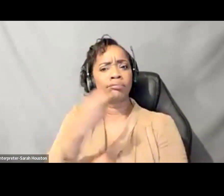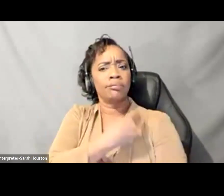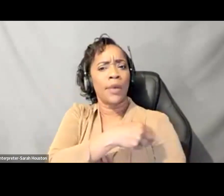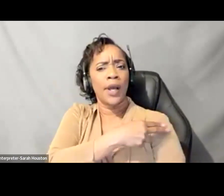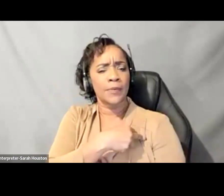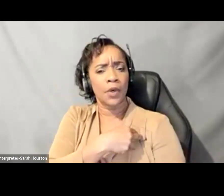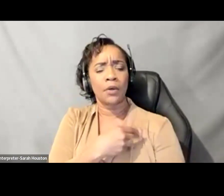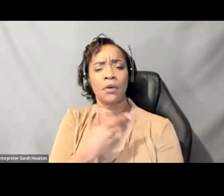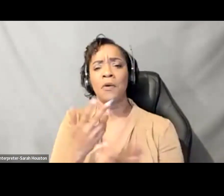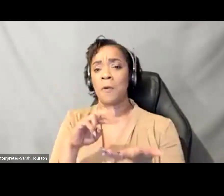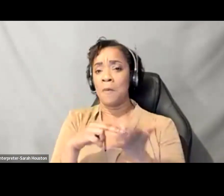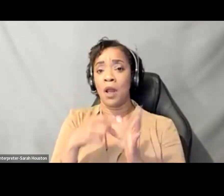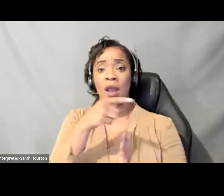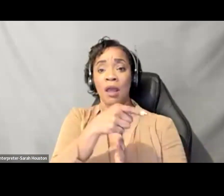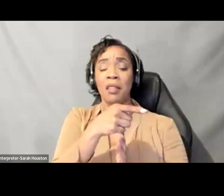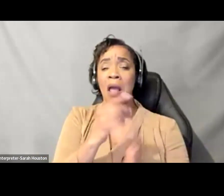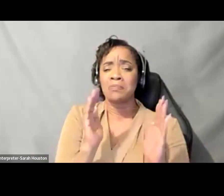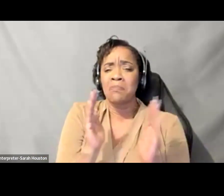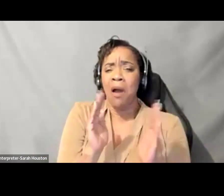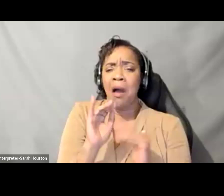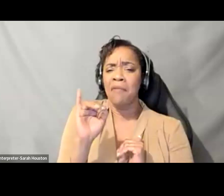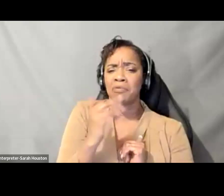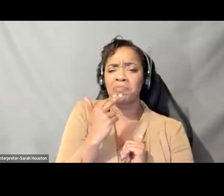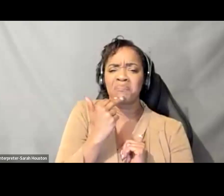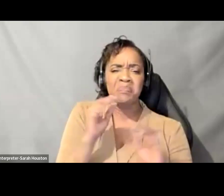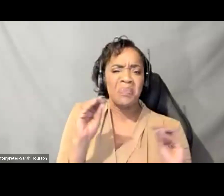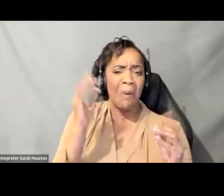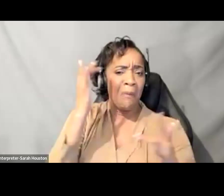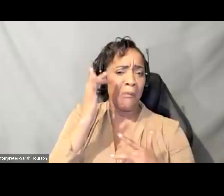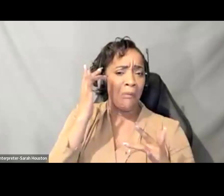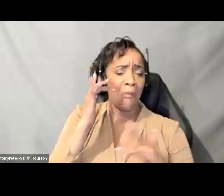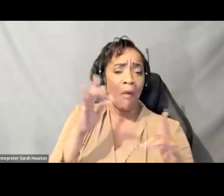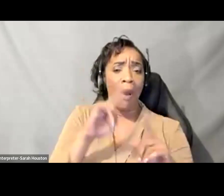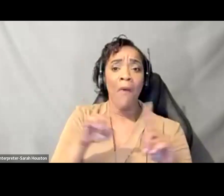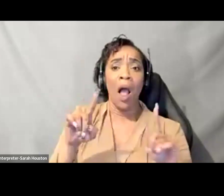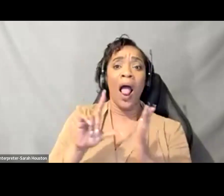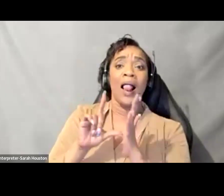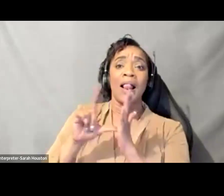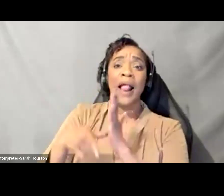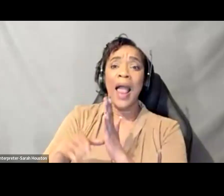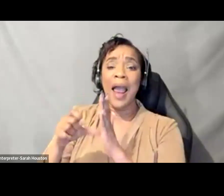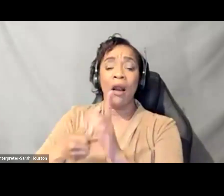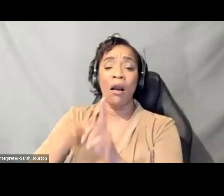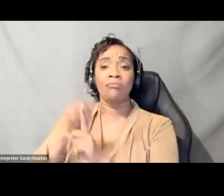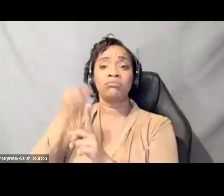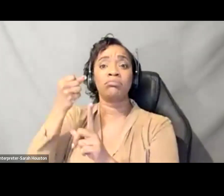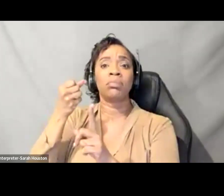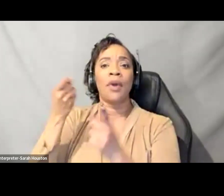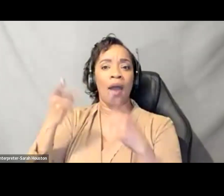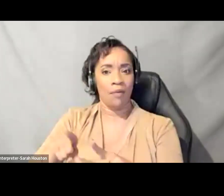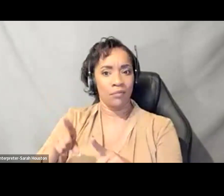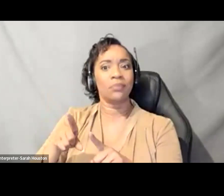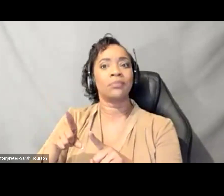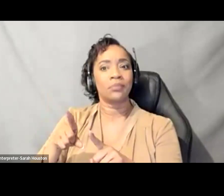asymptomatic, who had very minor infections, who then go on to develop what we're going to be calling long COVID today.